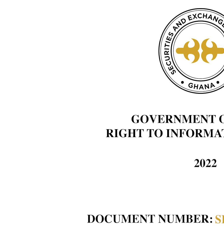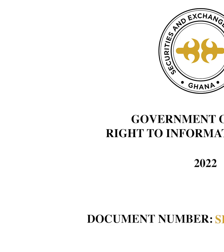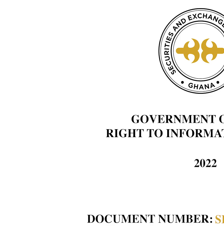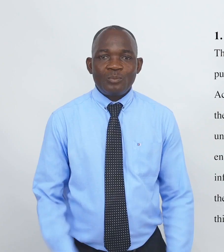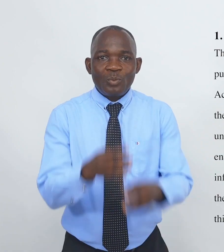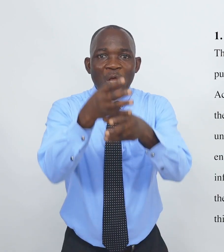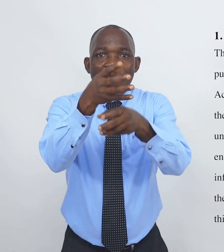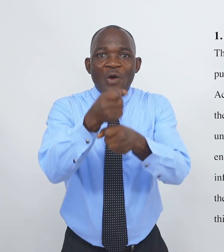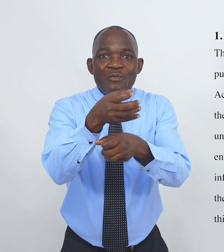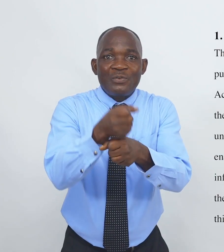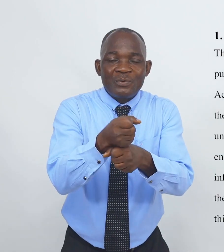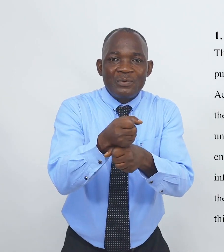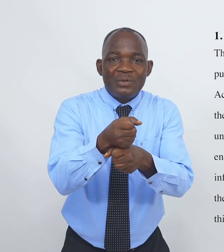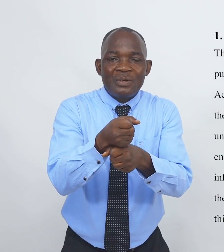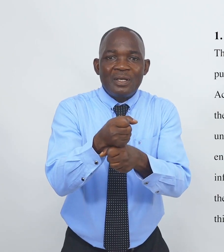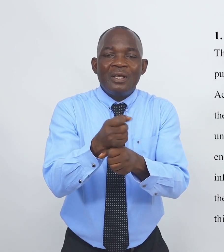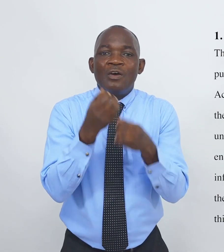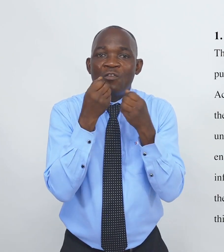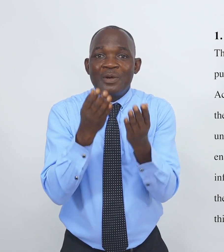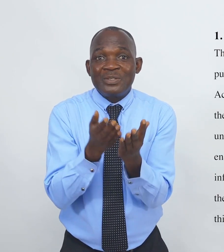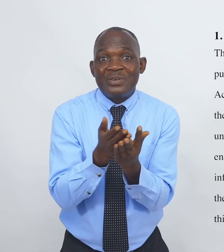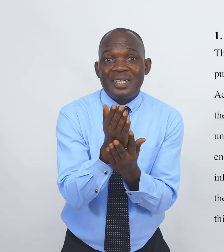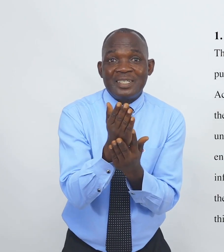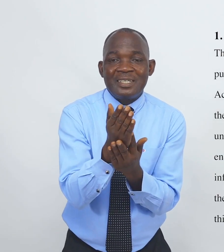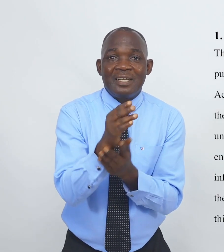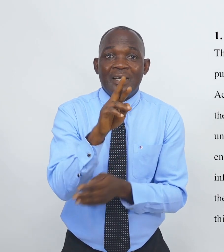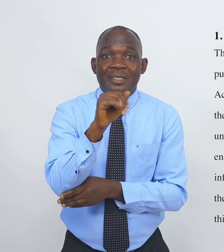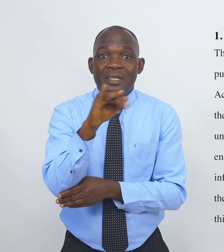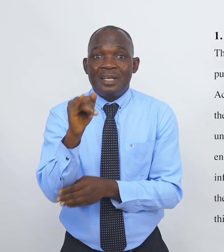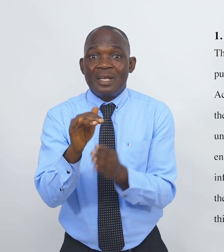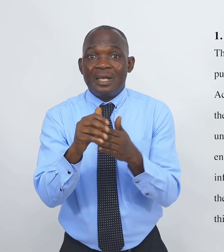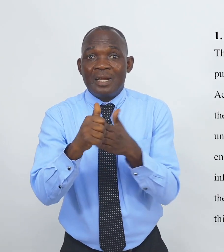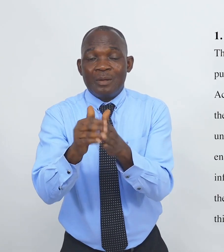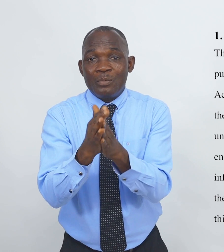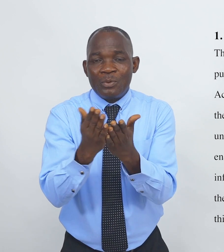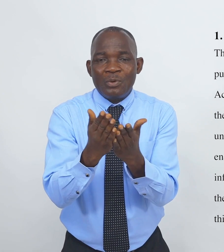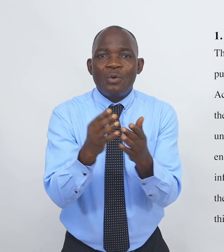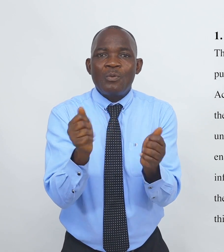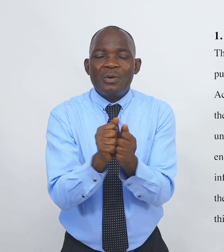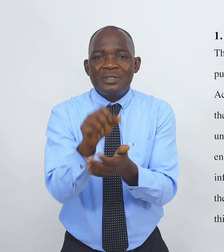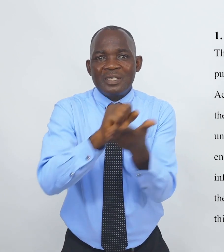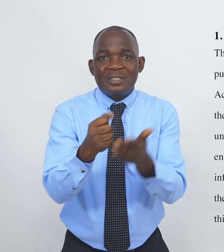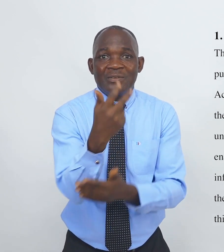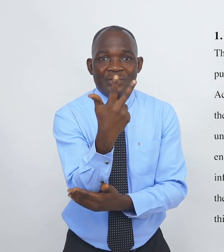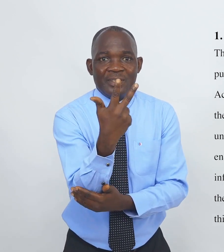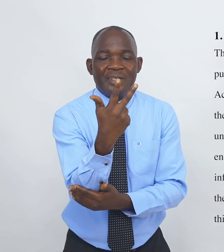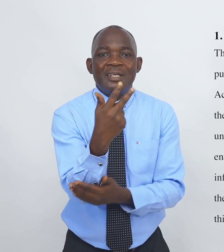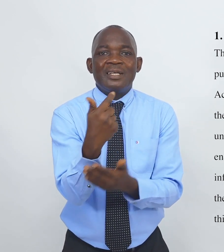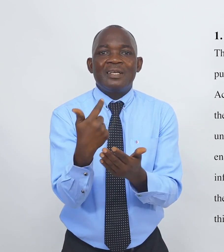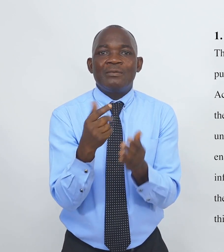2022. Overview. The Right to Information RTI Manual is pursuant to Section 3 of the